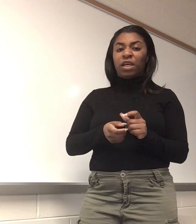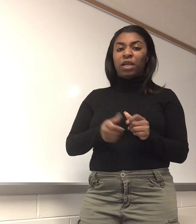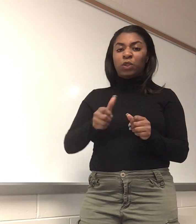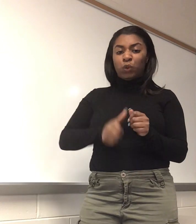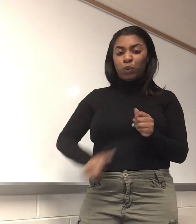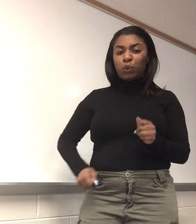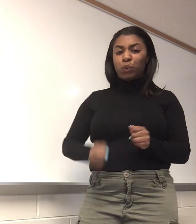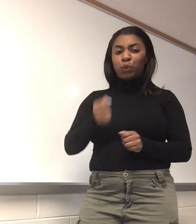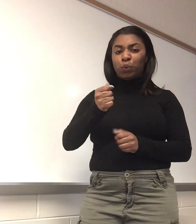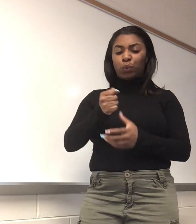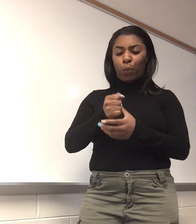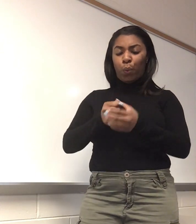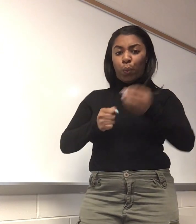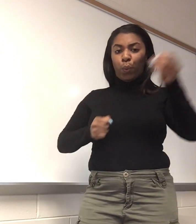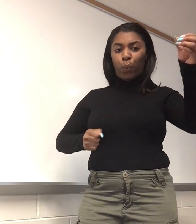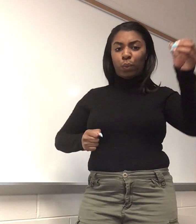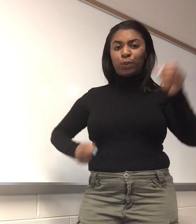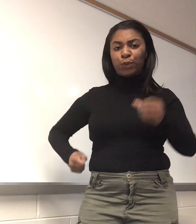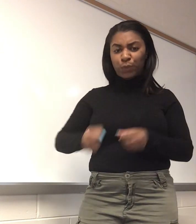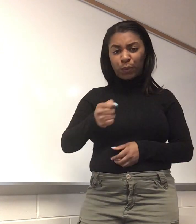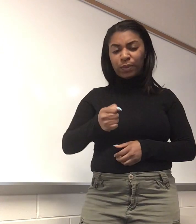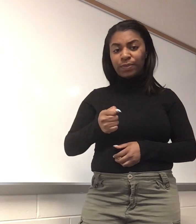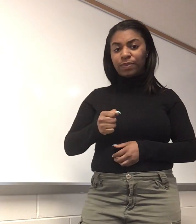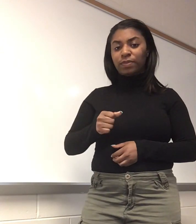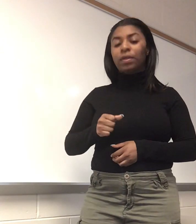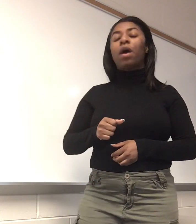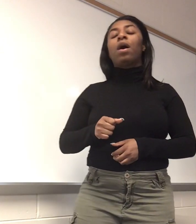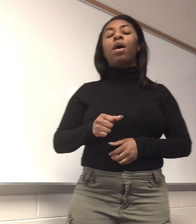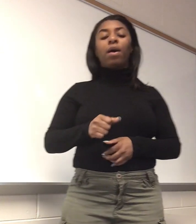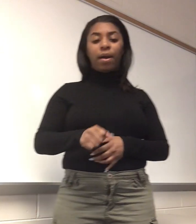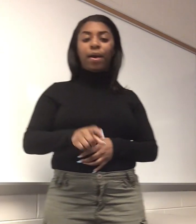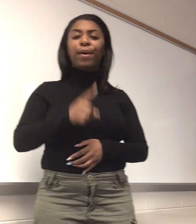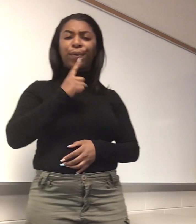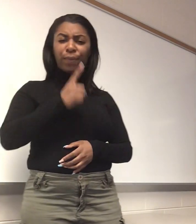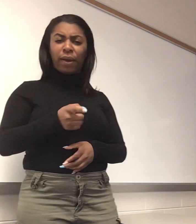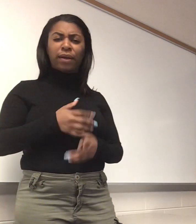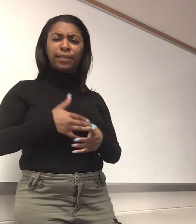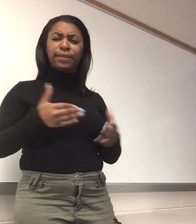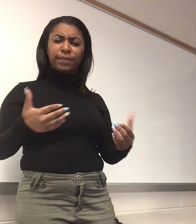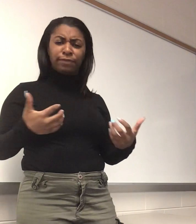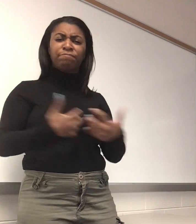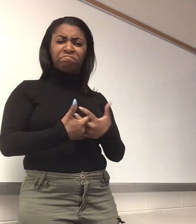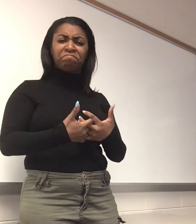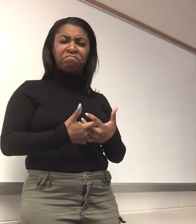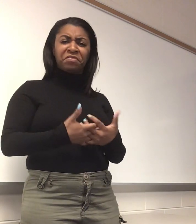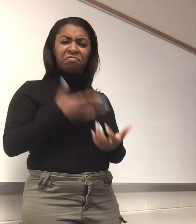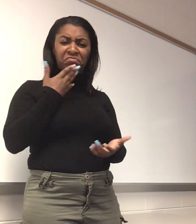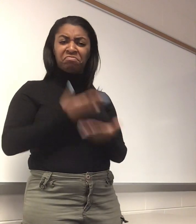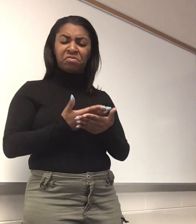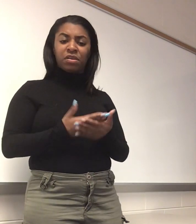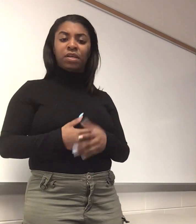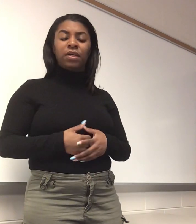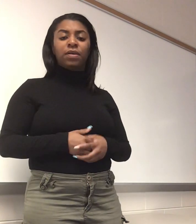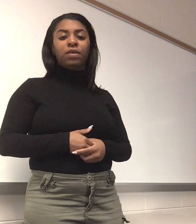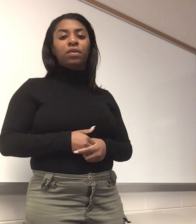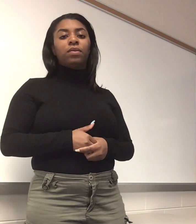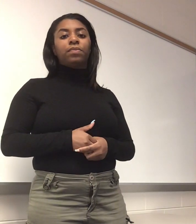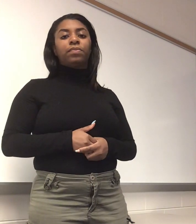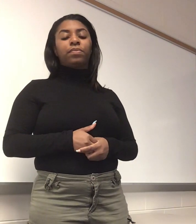does fit well. Can anybody think of the clue that tells us that Unferth may be of an inferior status? There's one little clue